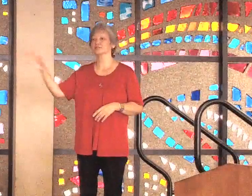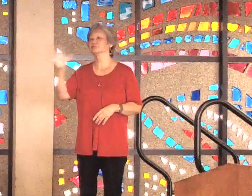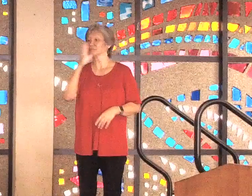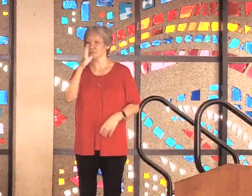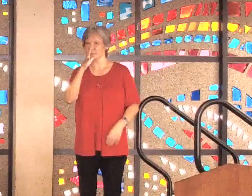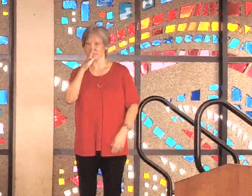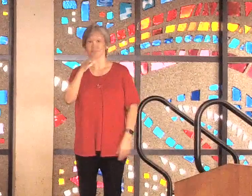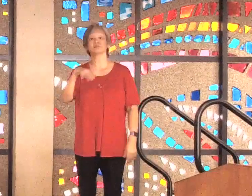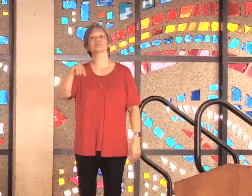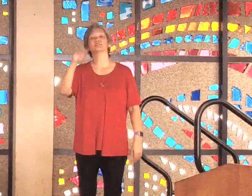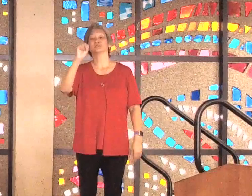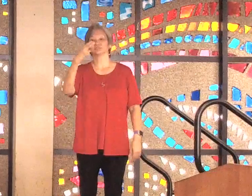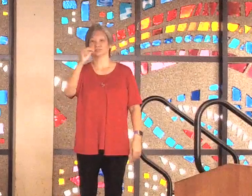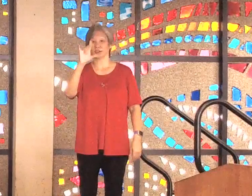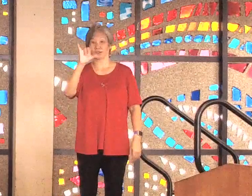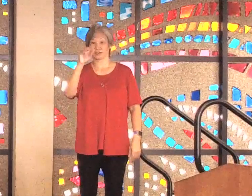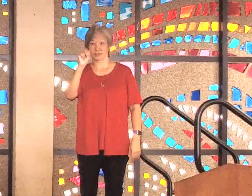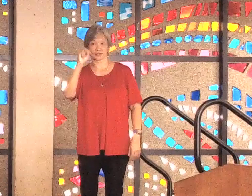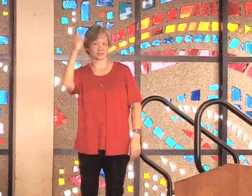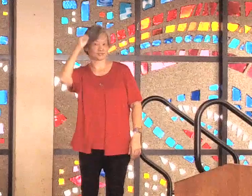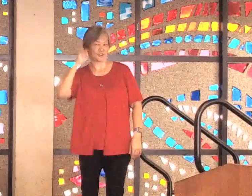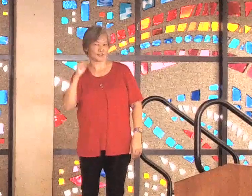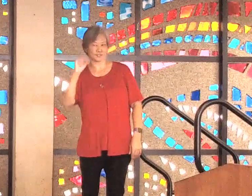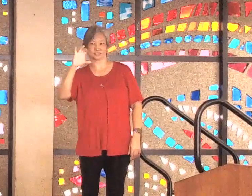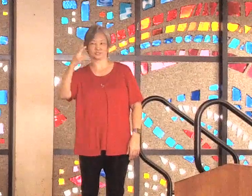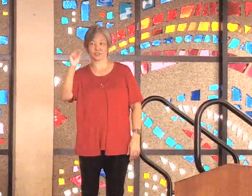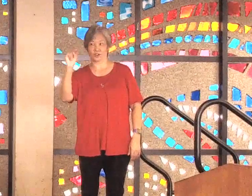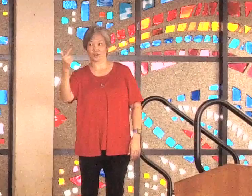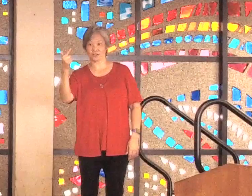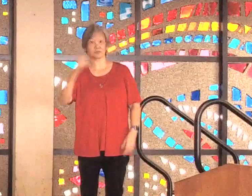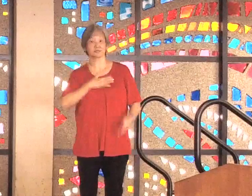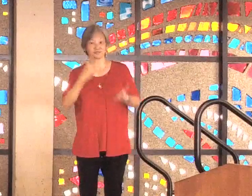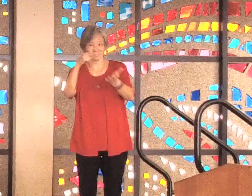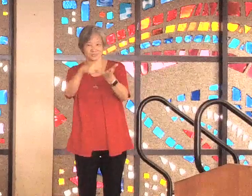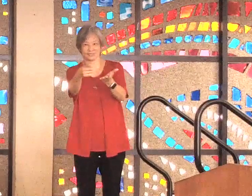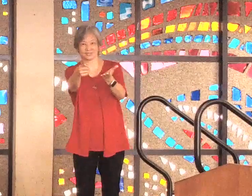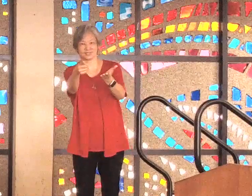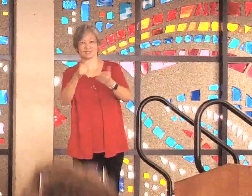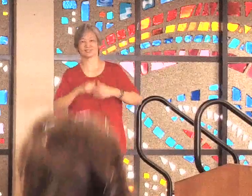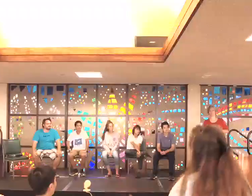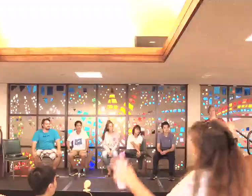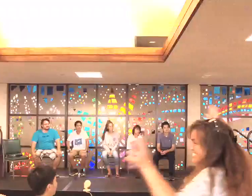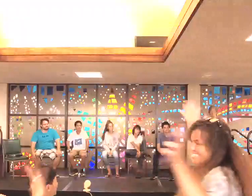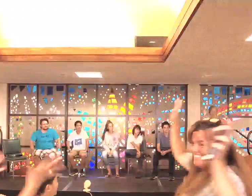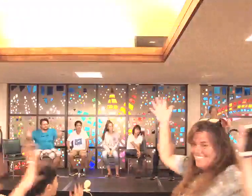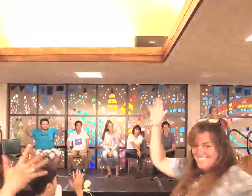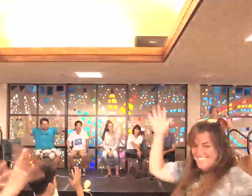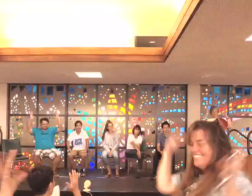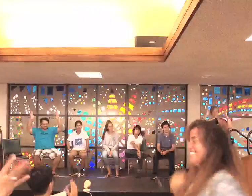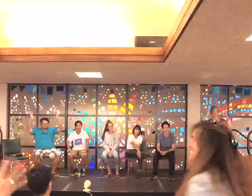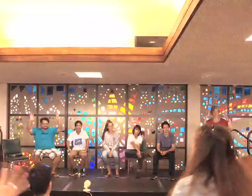Marilyn's mom is Sherilyn Chong. Please stand.